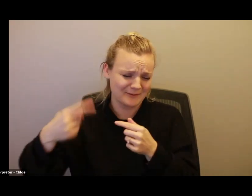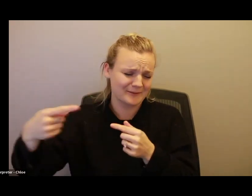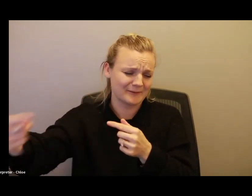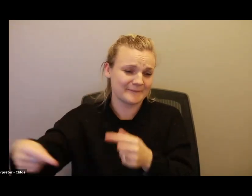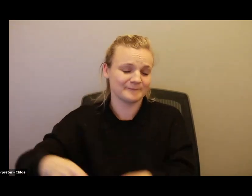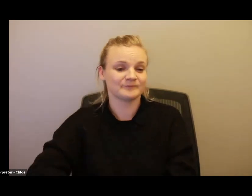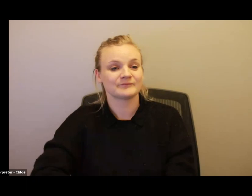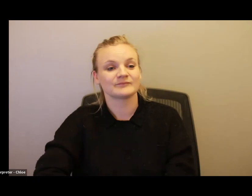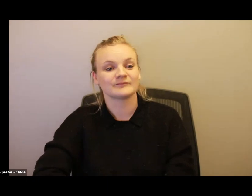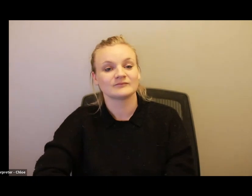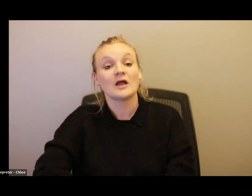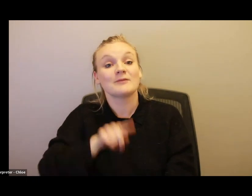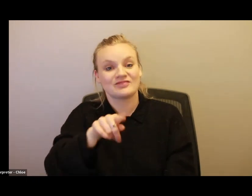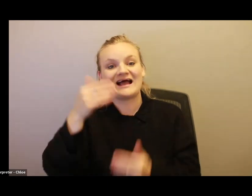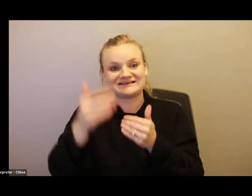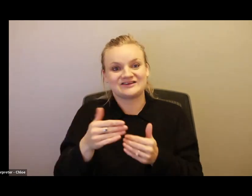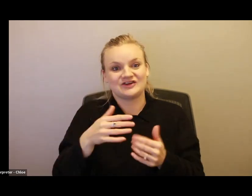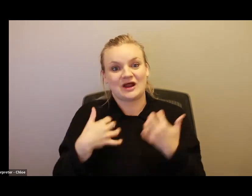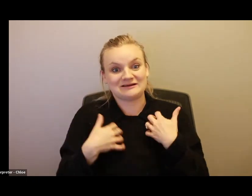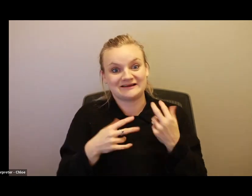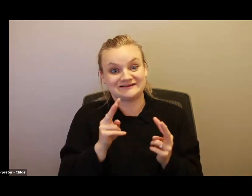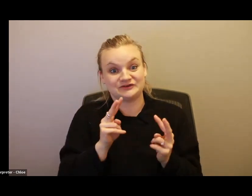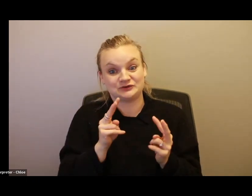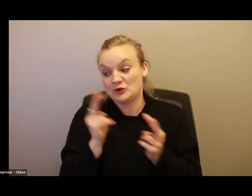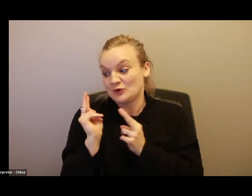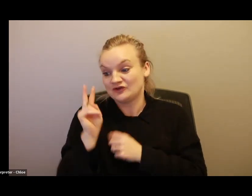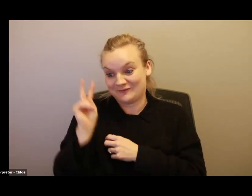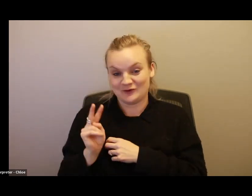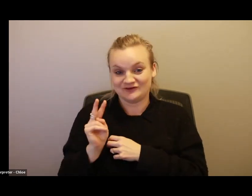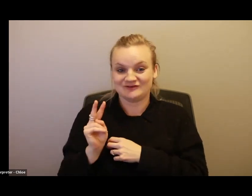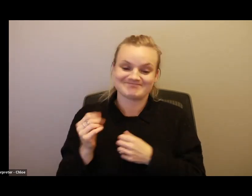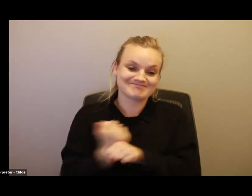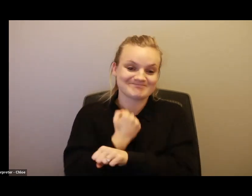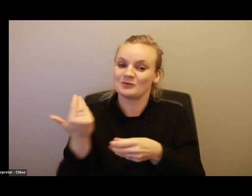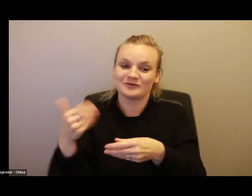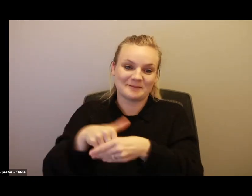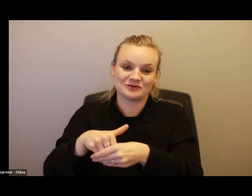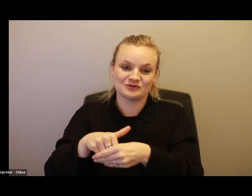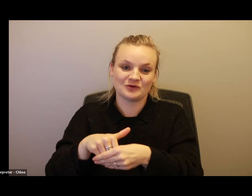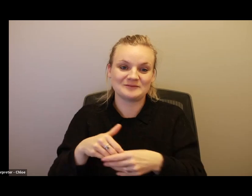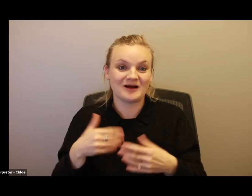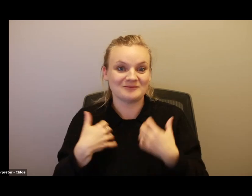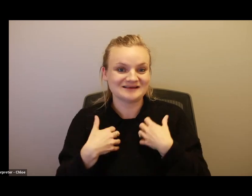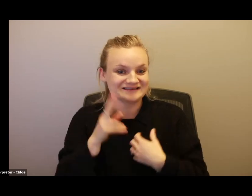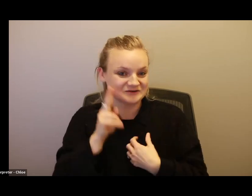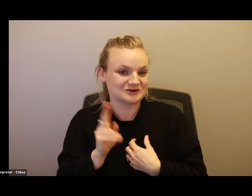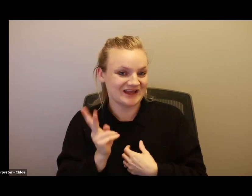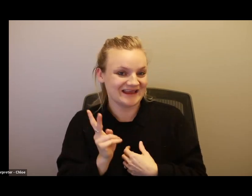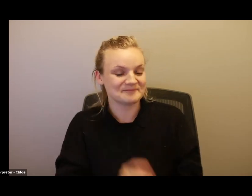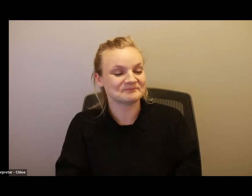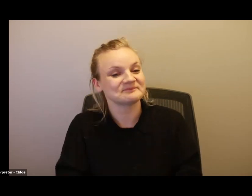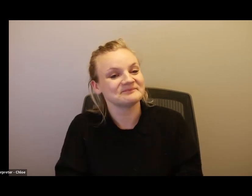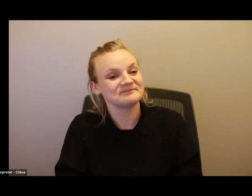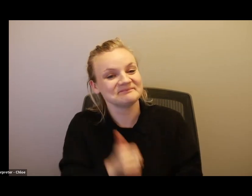That's one of the sessions that I'm really looking forward to going back and recording. Wasn't able to join, but really right up my street. So yeah, amazing.